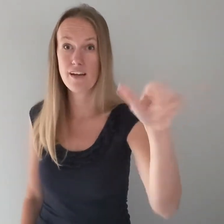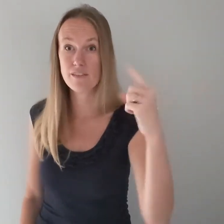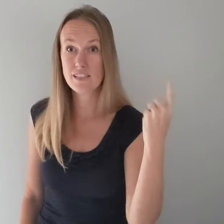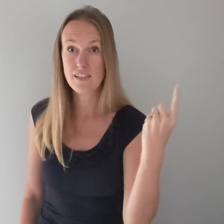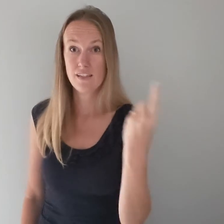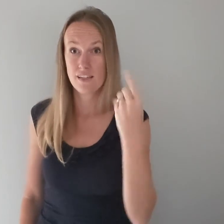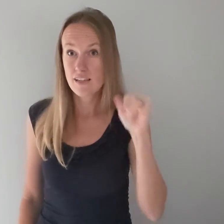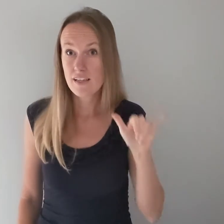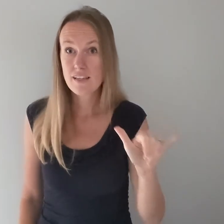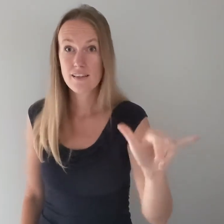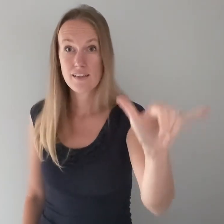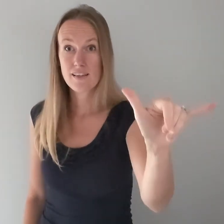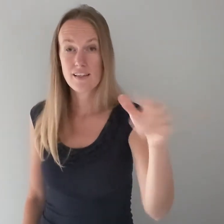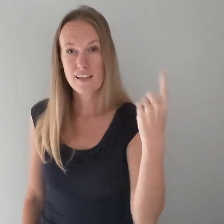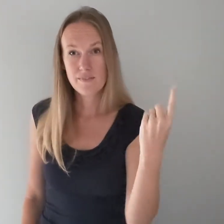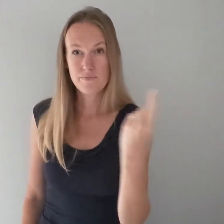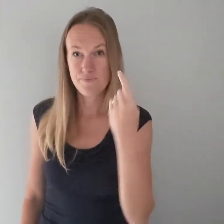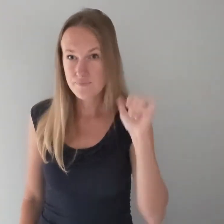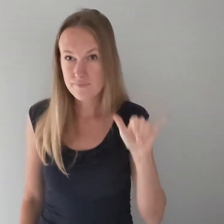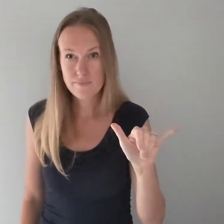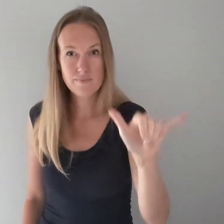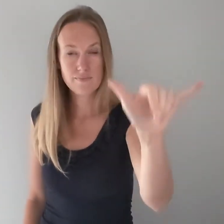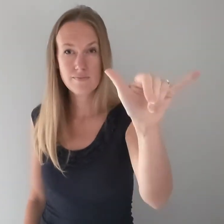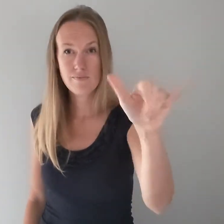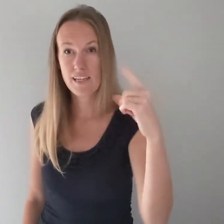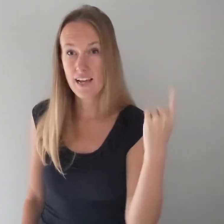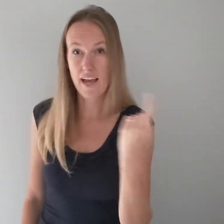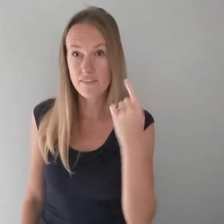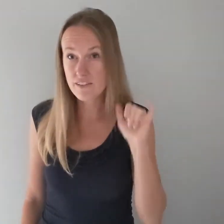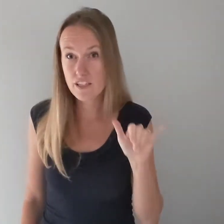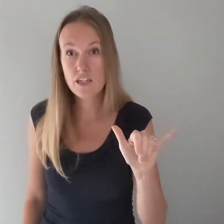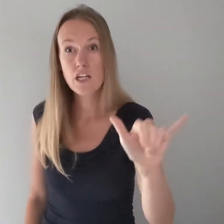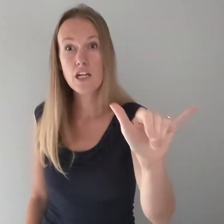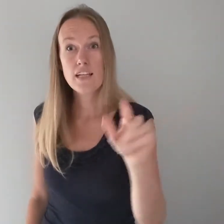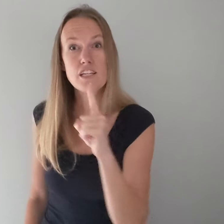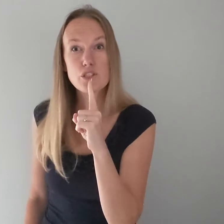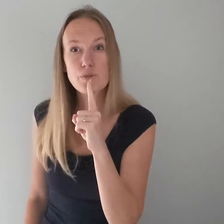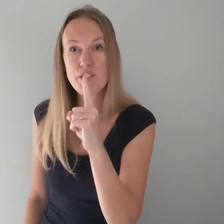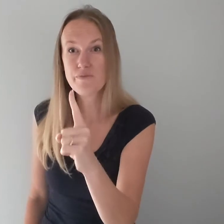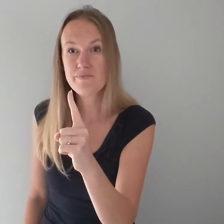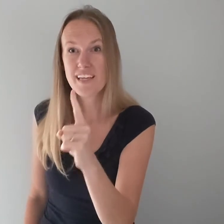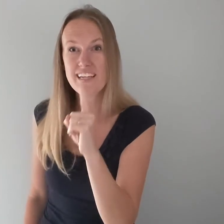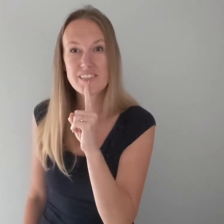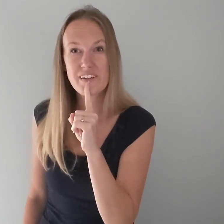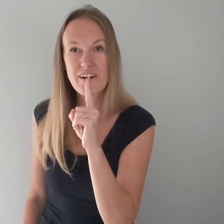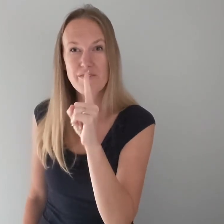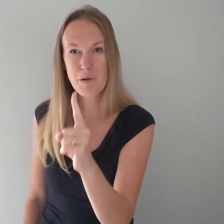out. Okay, make it ever, then true. Index finger out from your